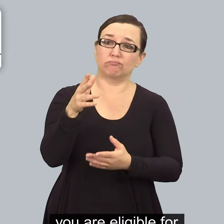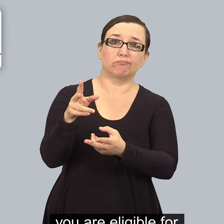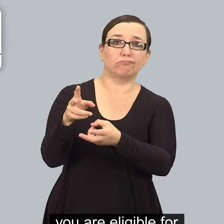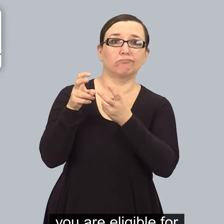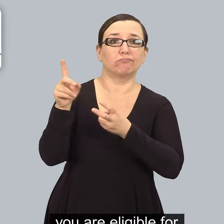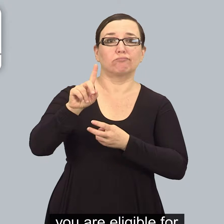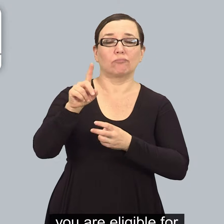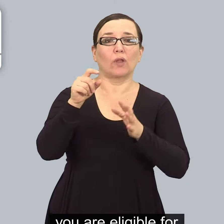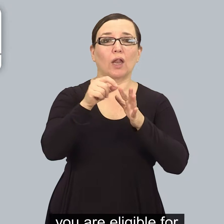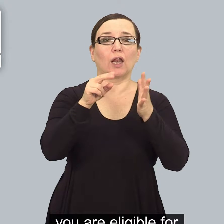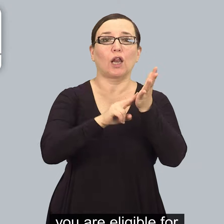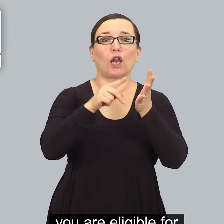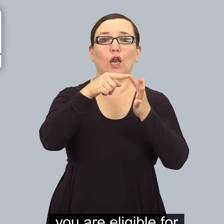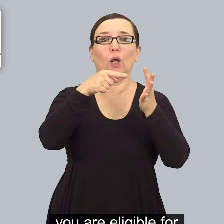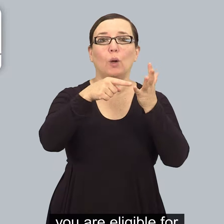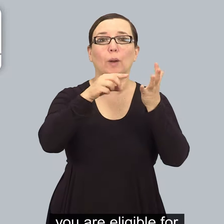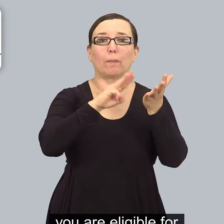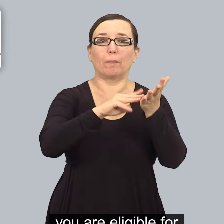the pneumococcal vaccine.